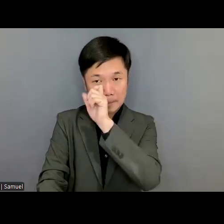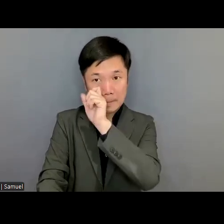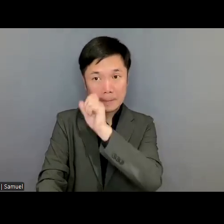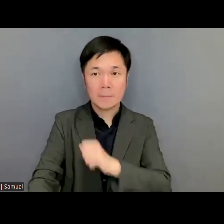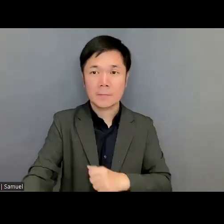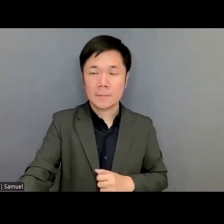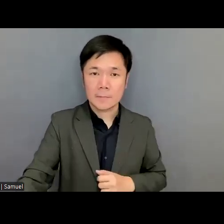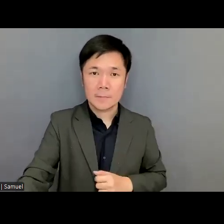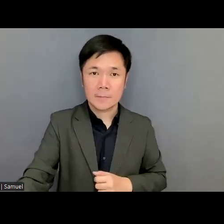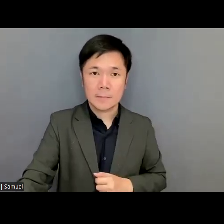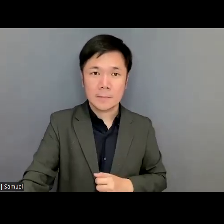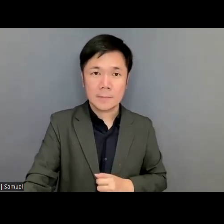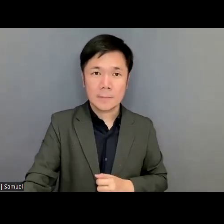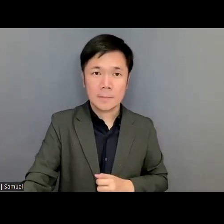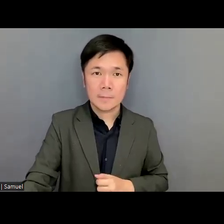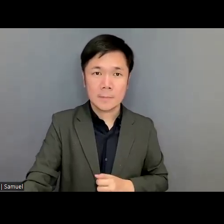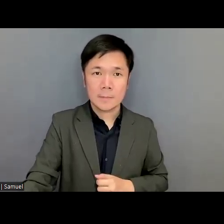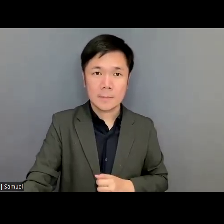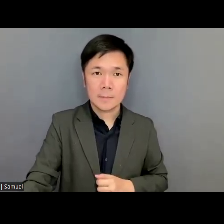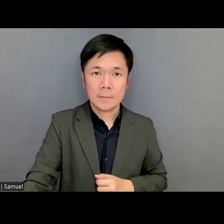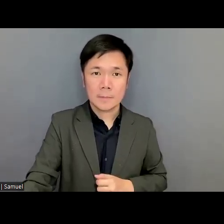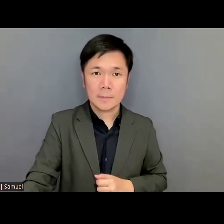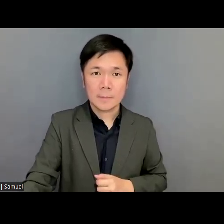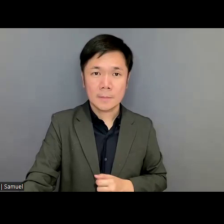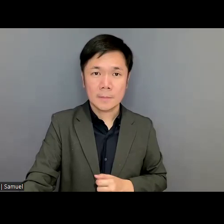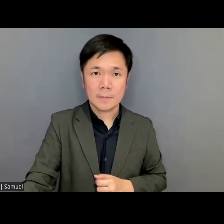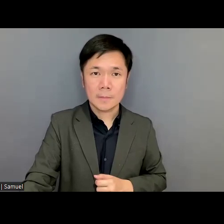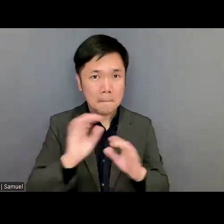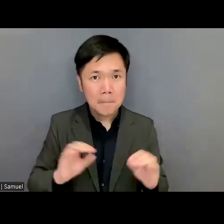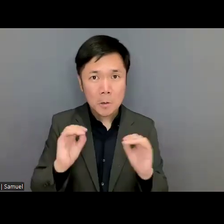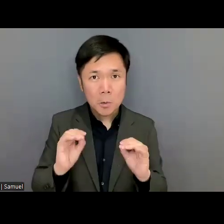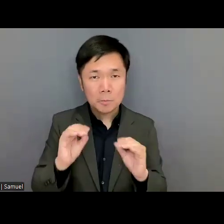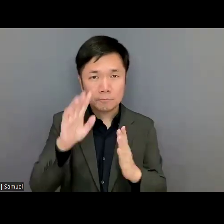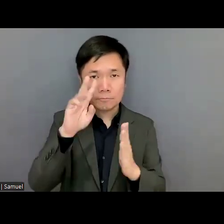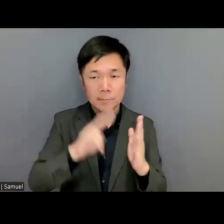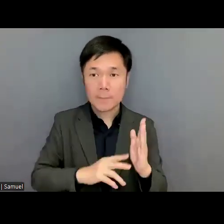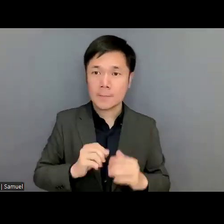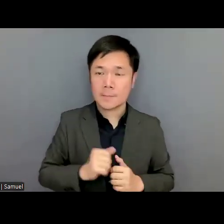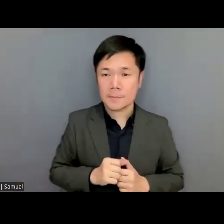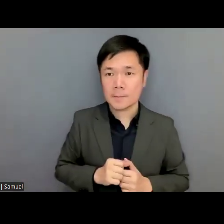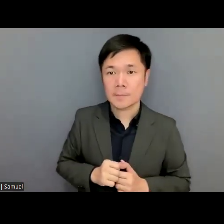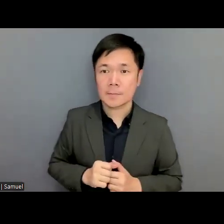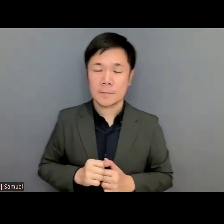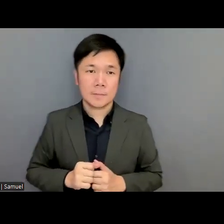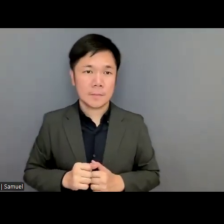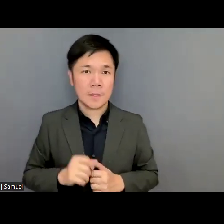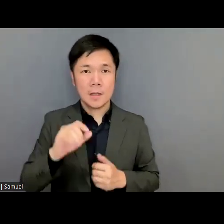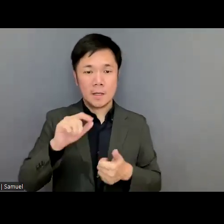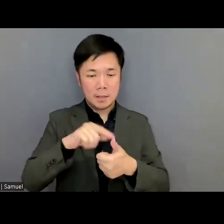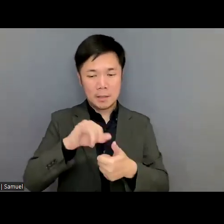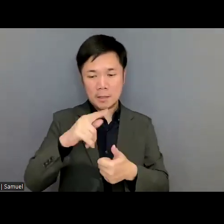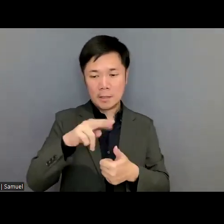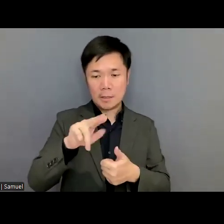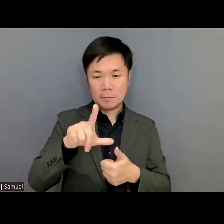Is if maybe if Pratima is not there, I know that Ipul dropped the meeting because she had